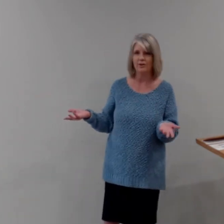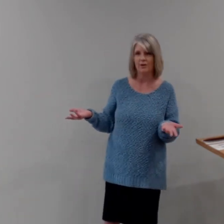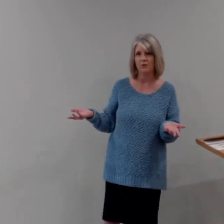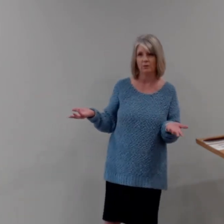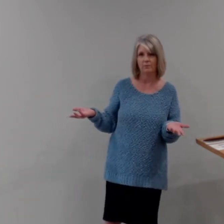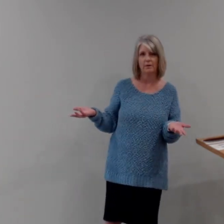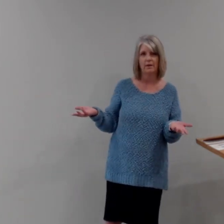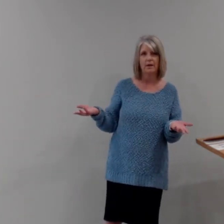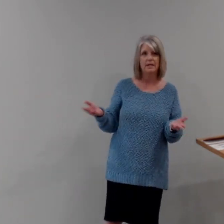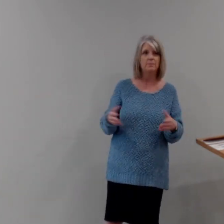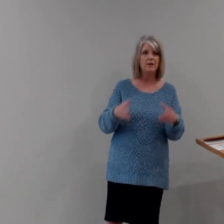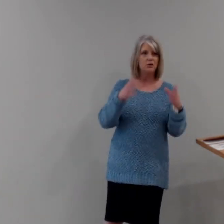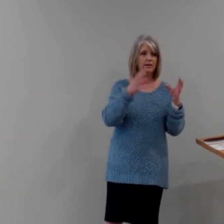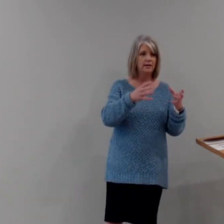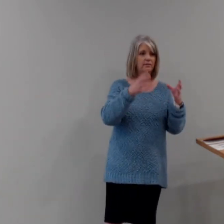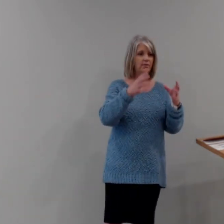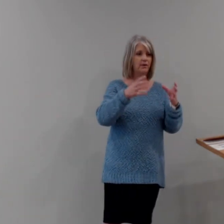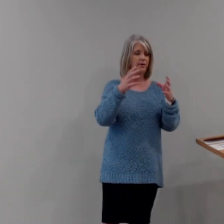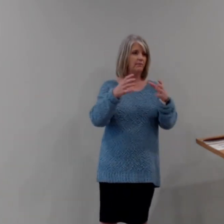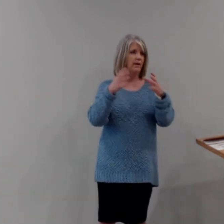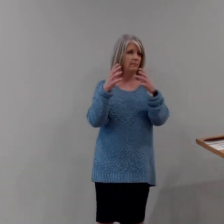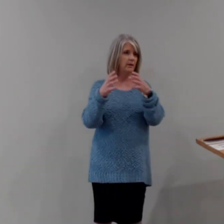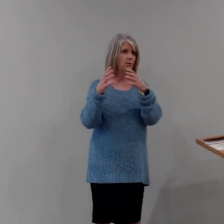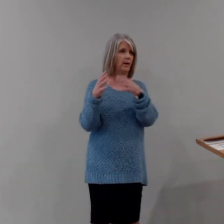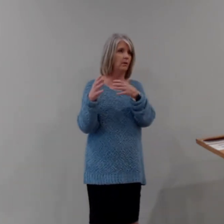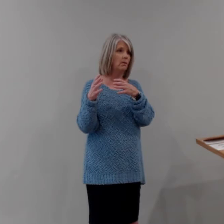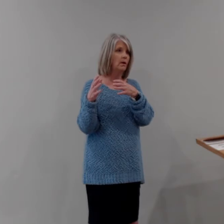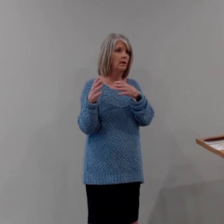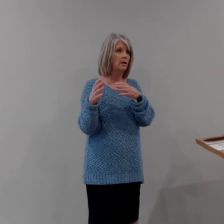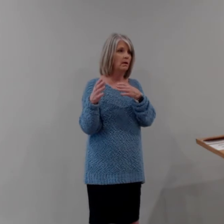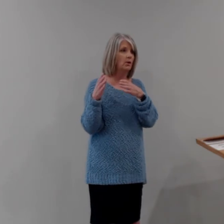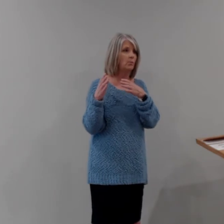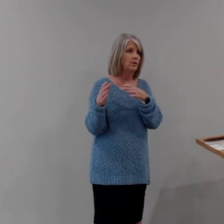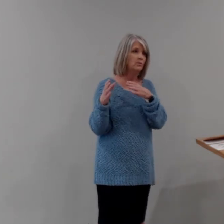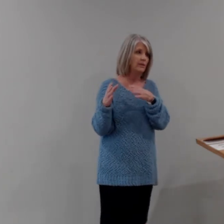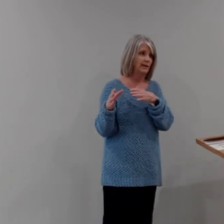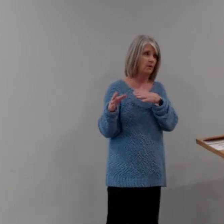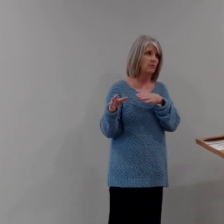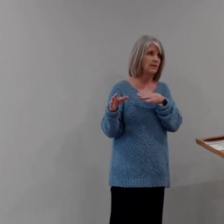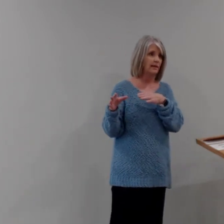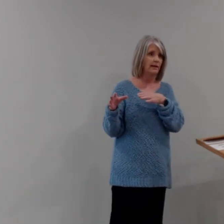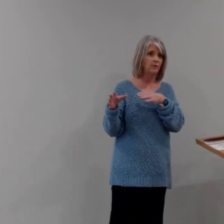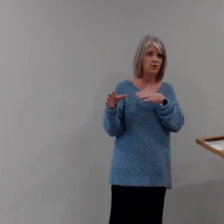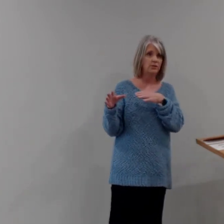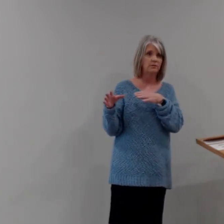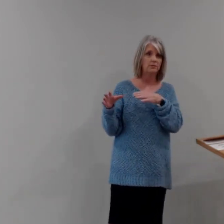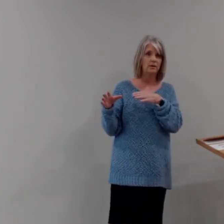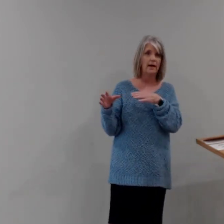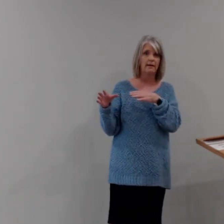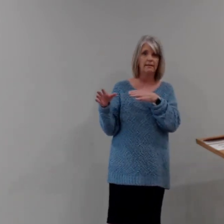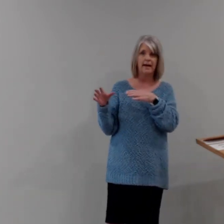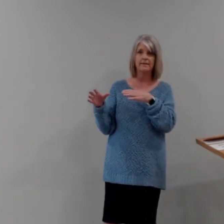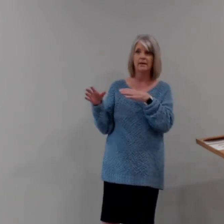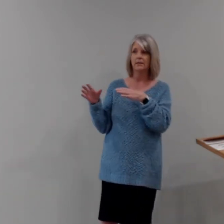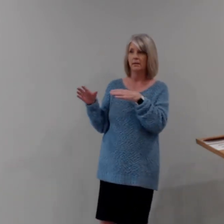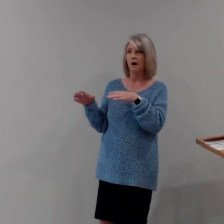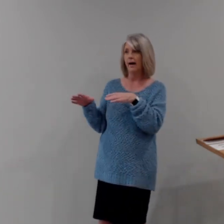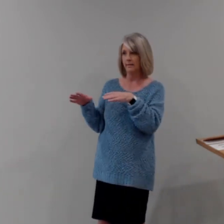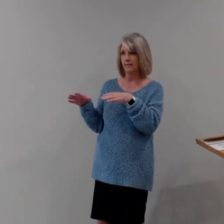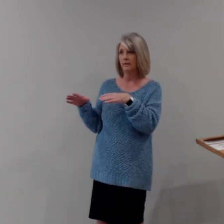to them, especially if they're in a family where no one's really learned sign language. And that's a lot